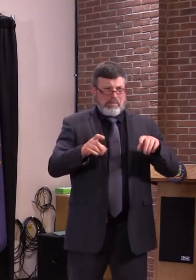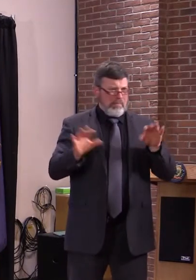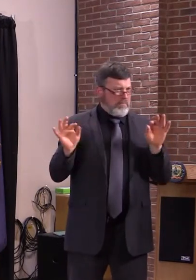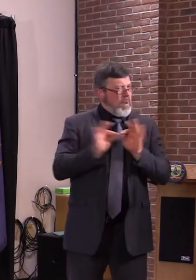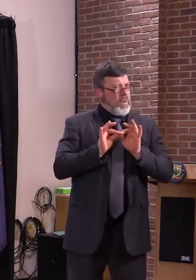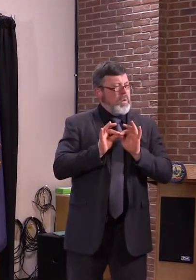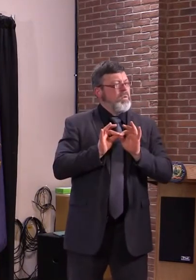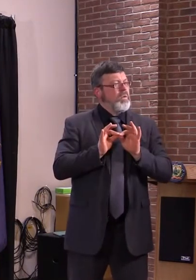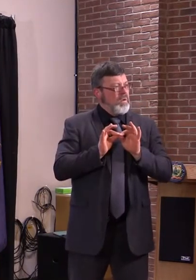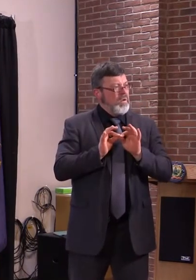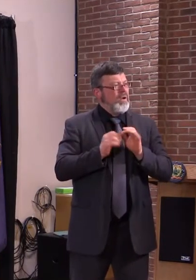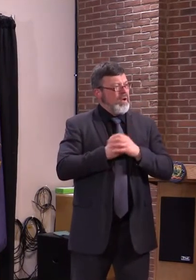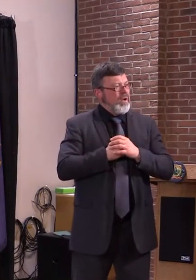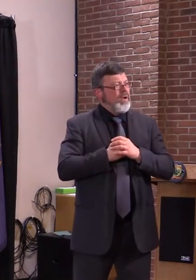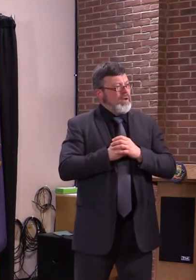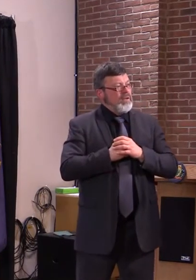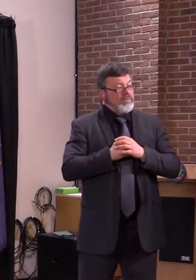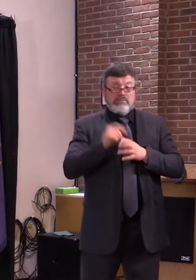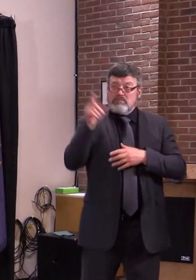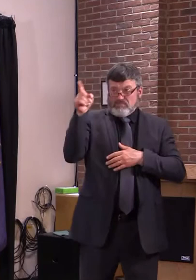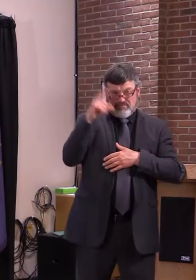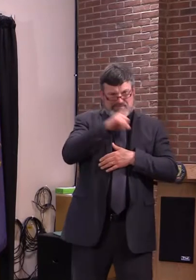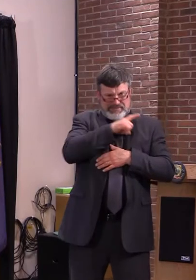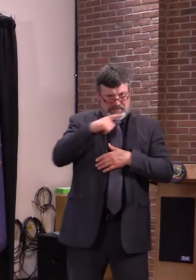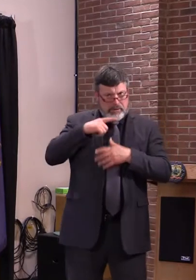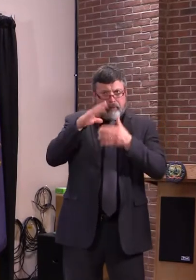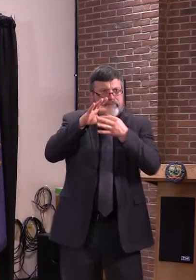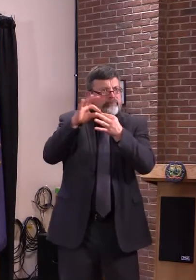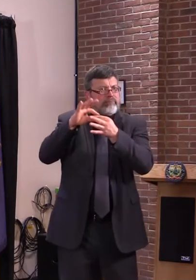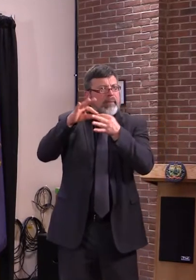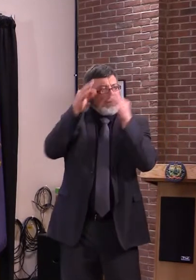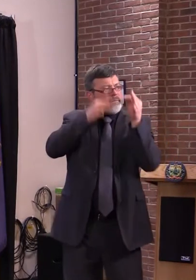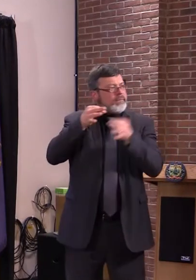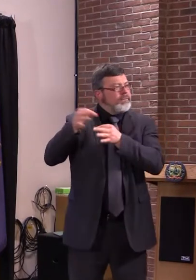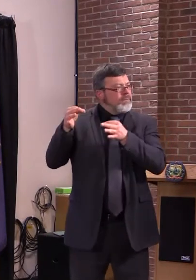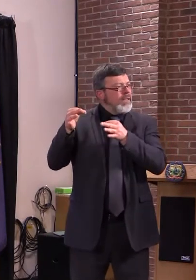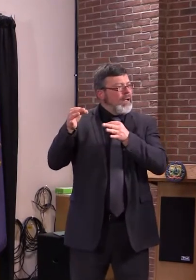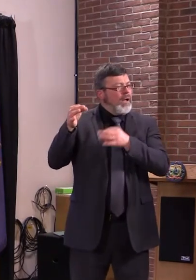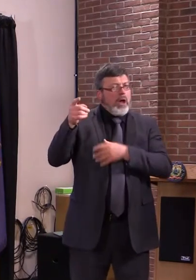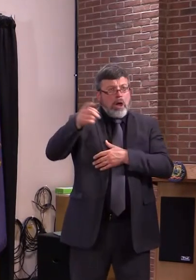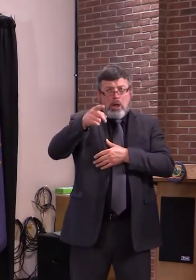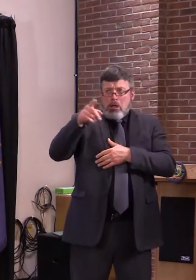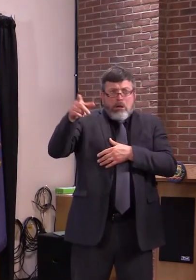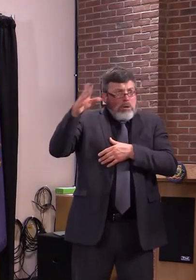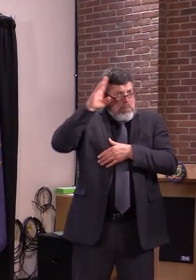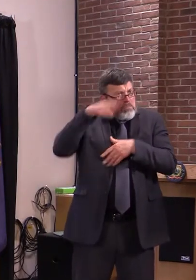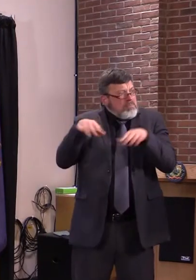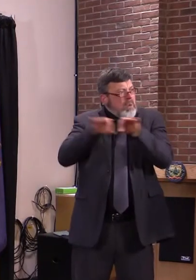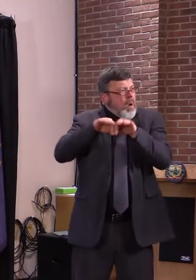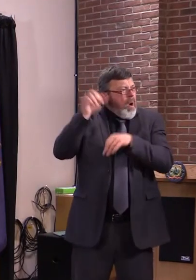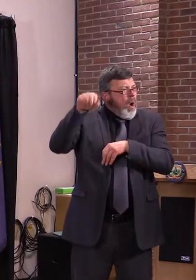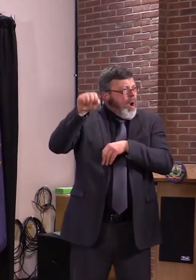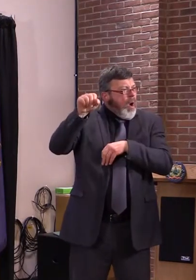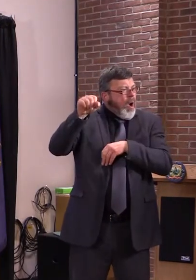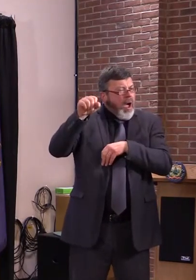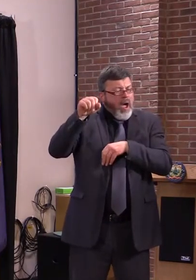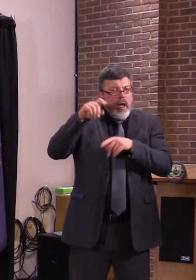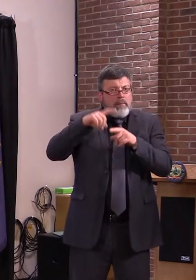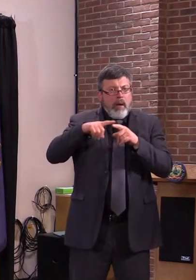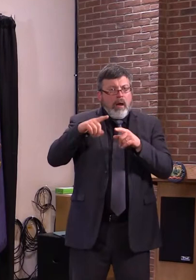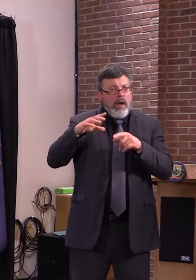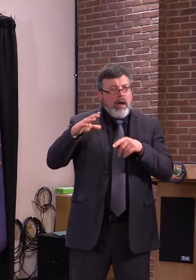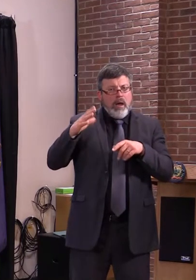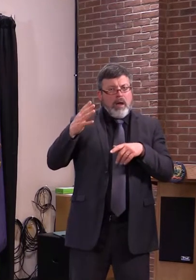with these ARPA funds may be worthy efforts, but they do not maximize the return on investment or accelerate